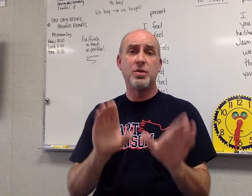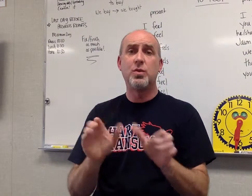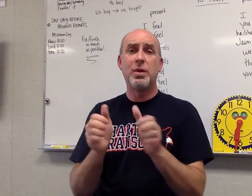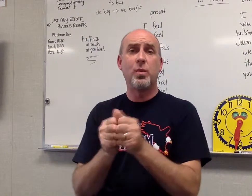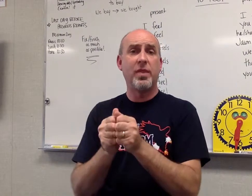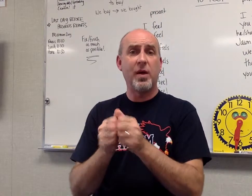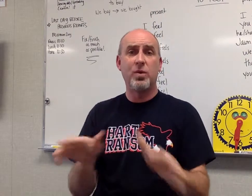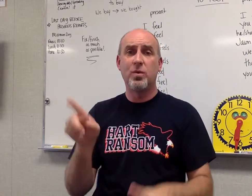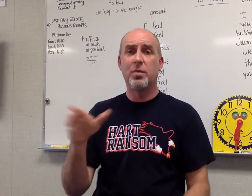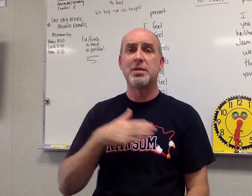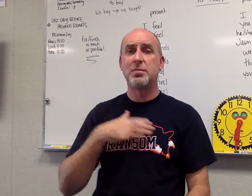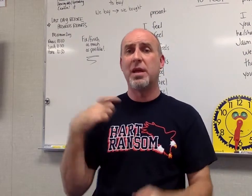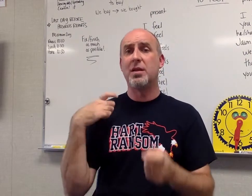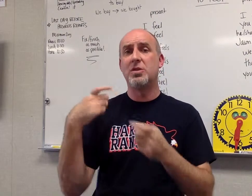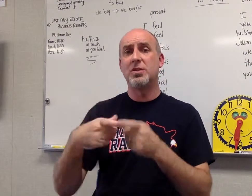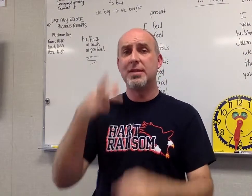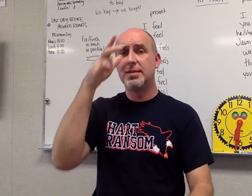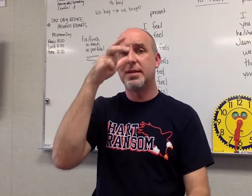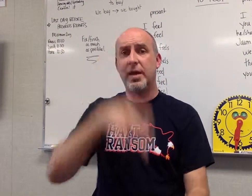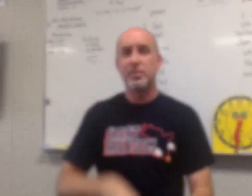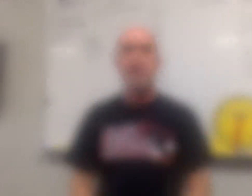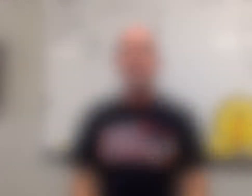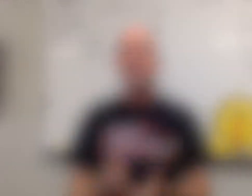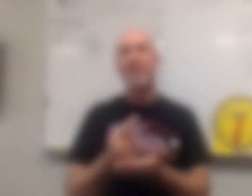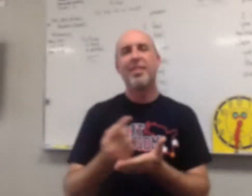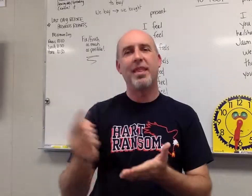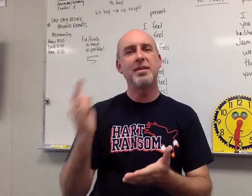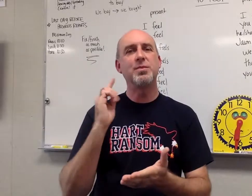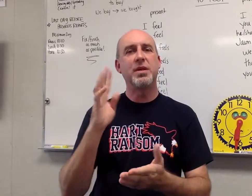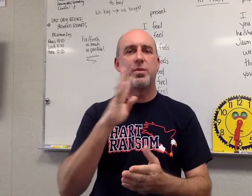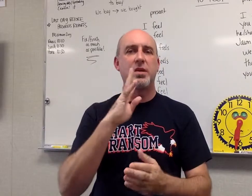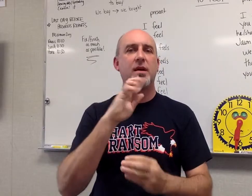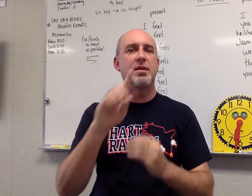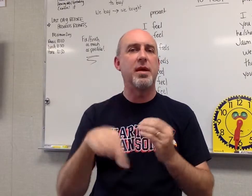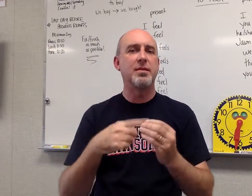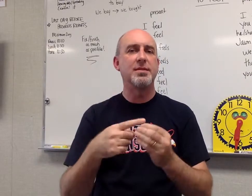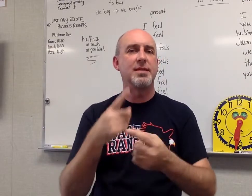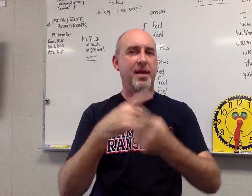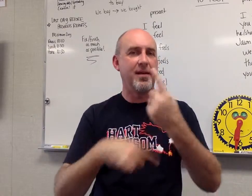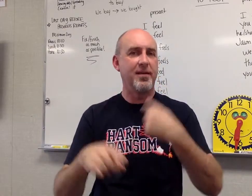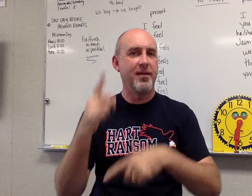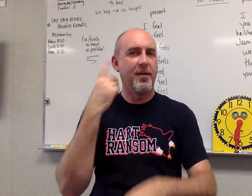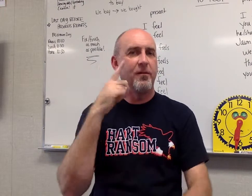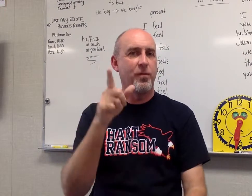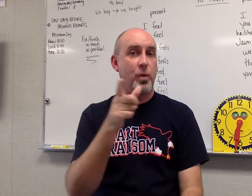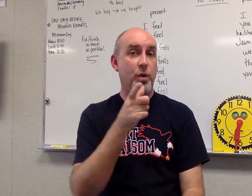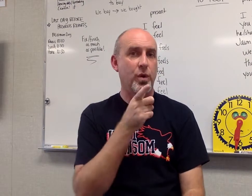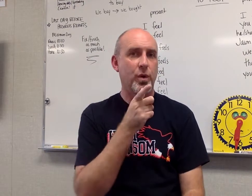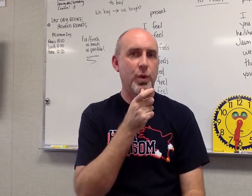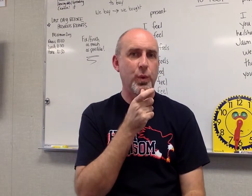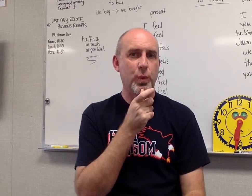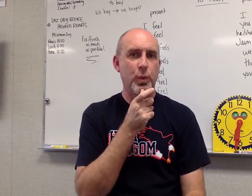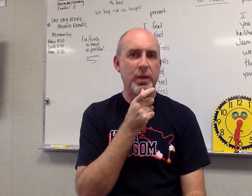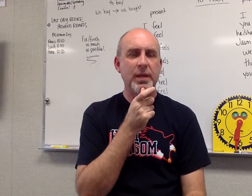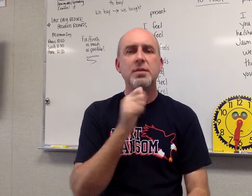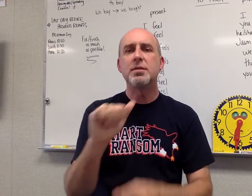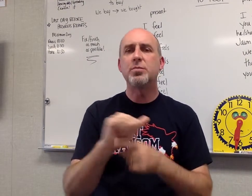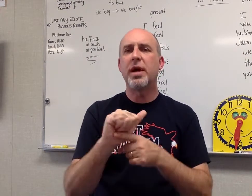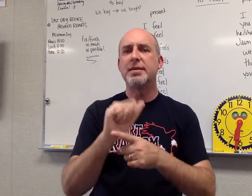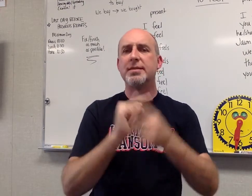do it without you. My Spanish is lousy. Last week we talked about the sign for who. So let's practice the